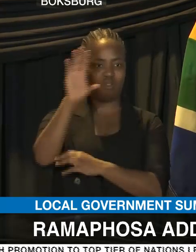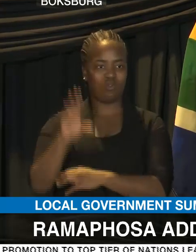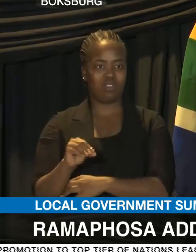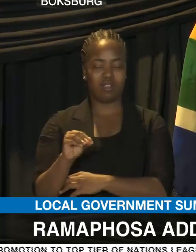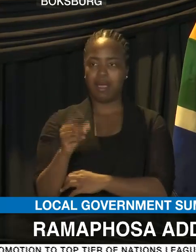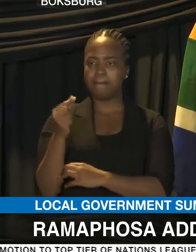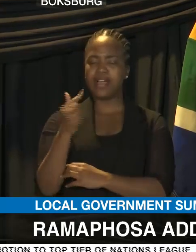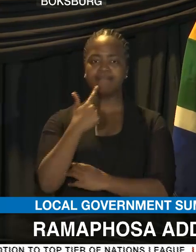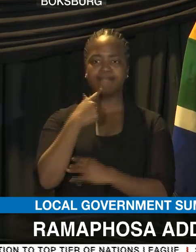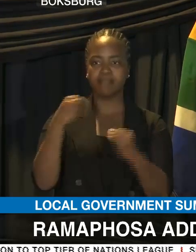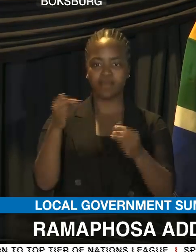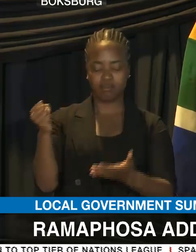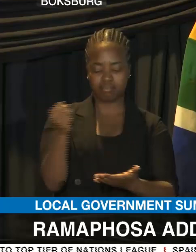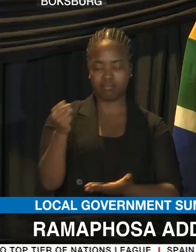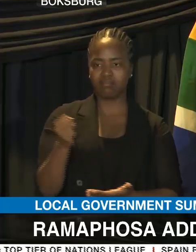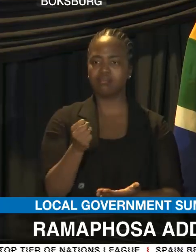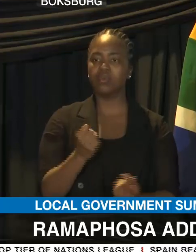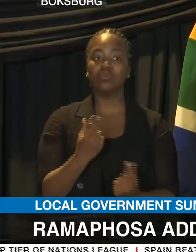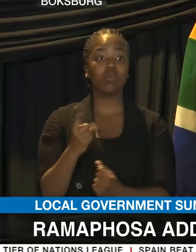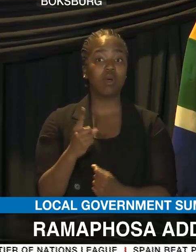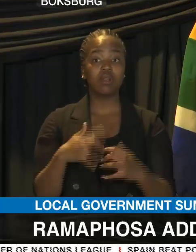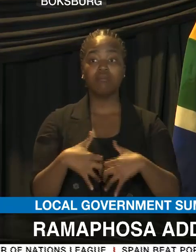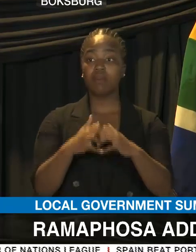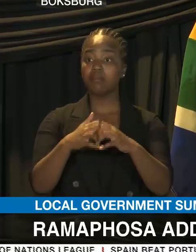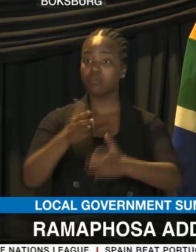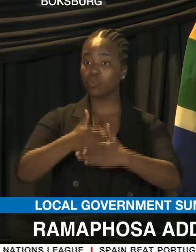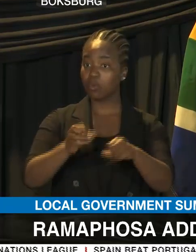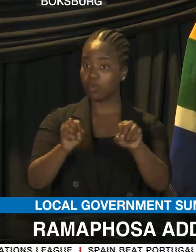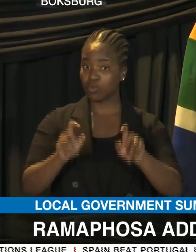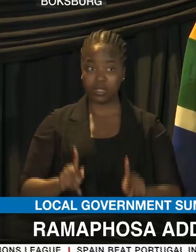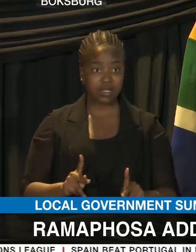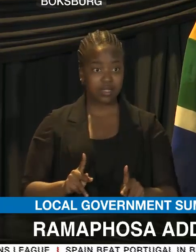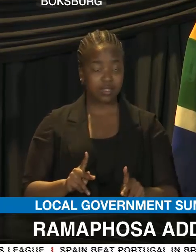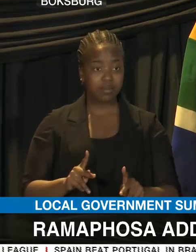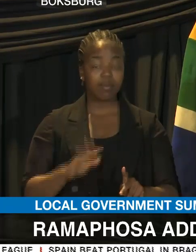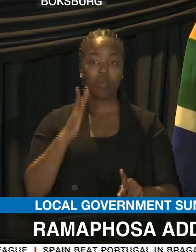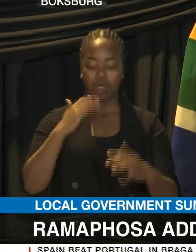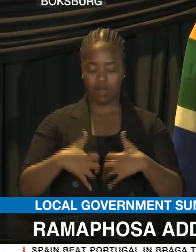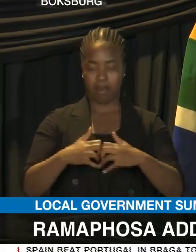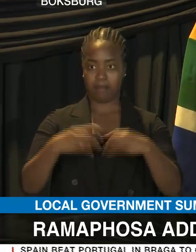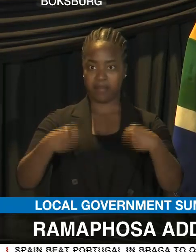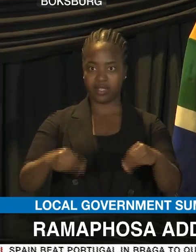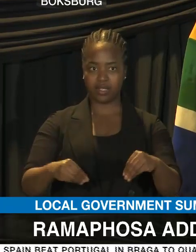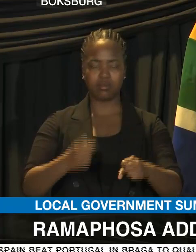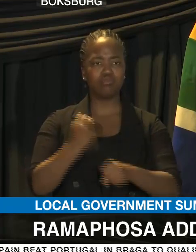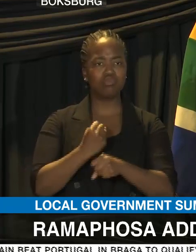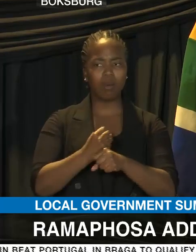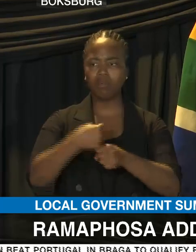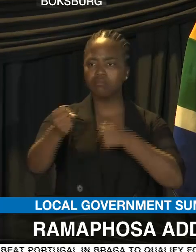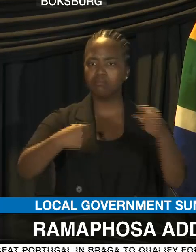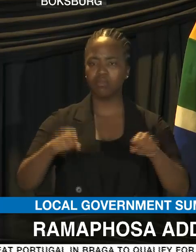These investments are supporting job creation. They are also supporting enterprise